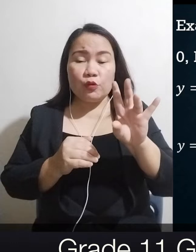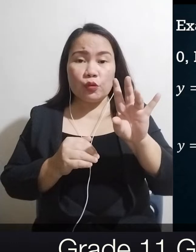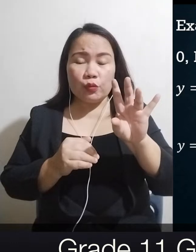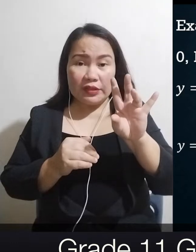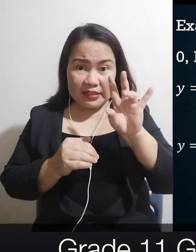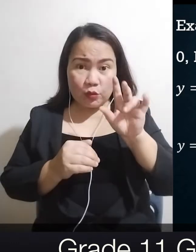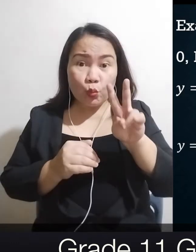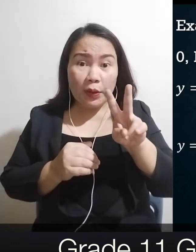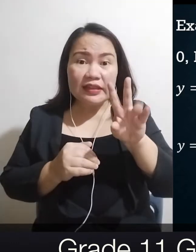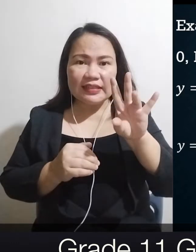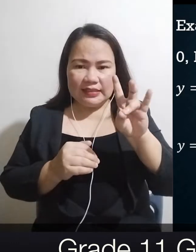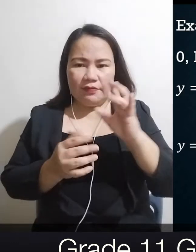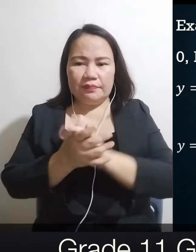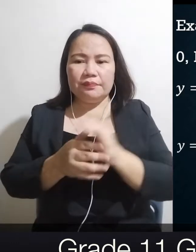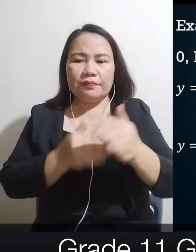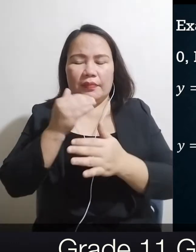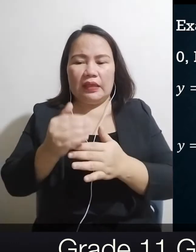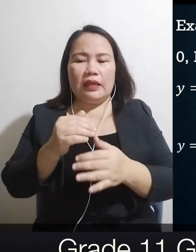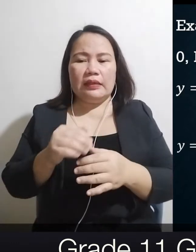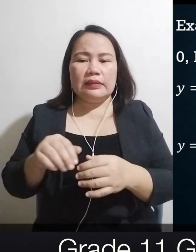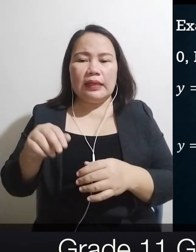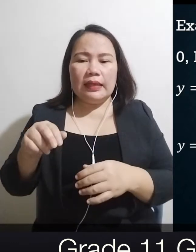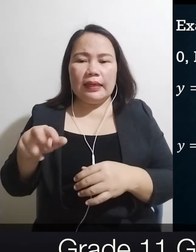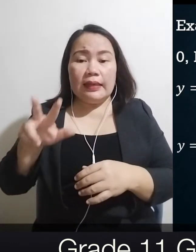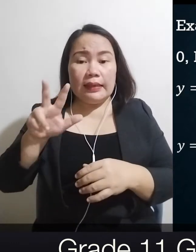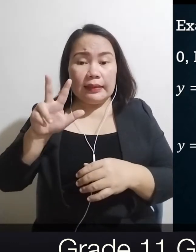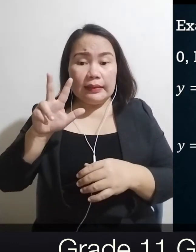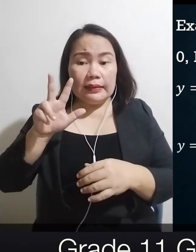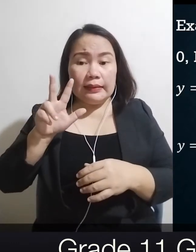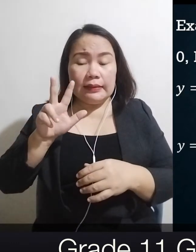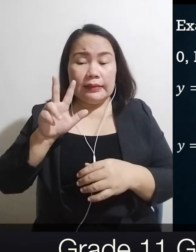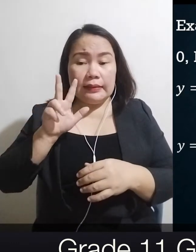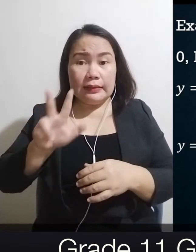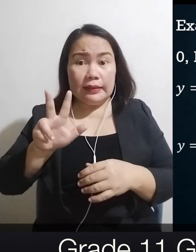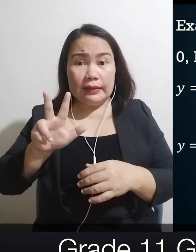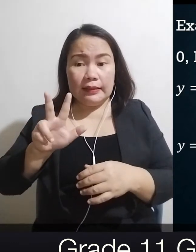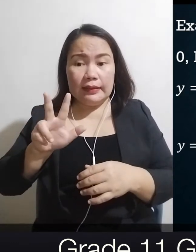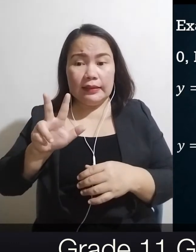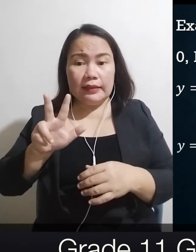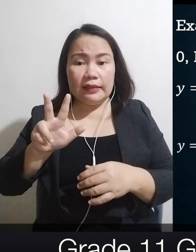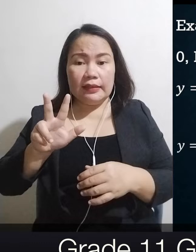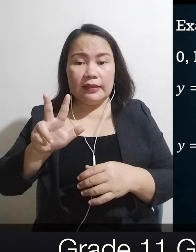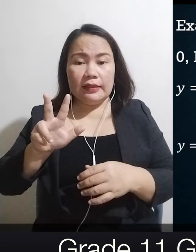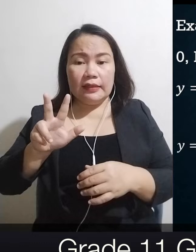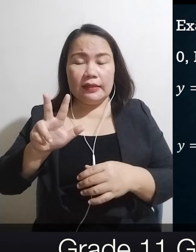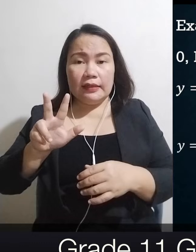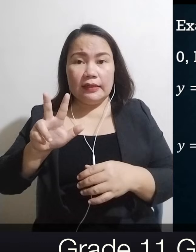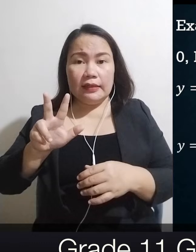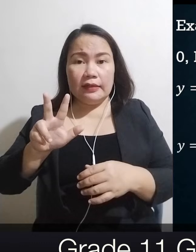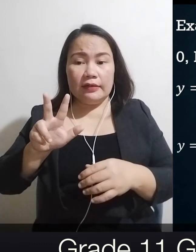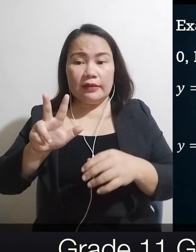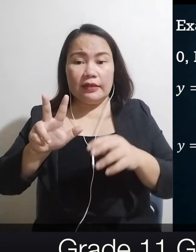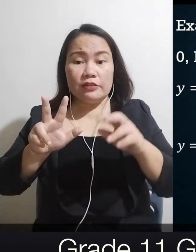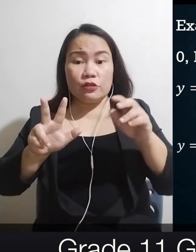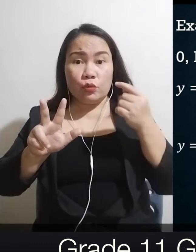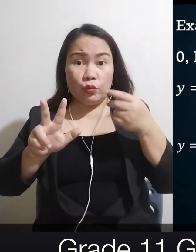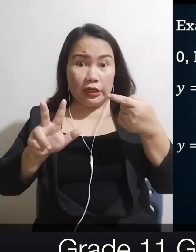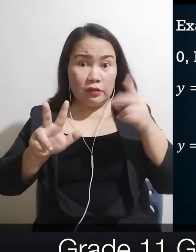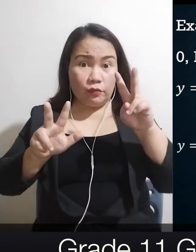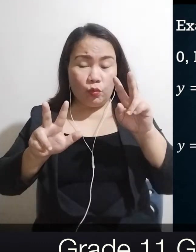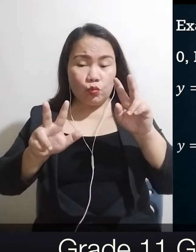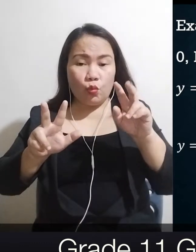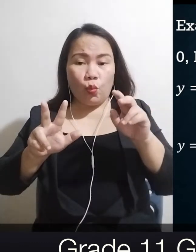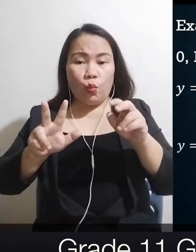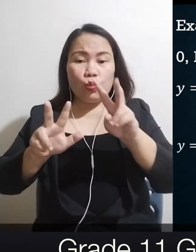So, 3 raised to negative, 1/3 raised to negative 1, get the reciprocal, and 3 raised to 1, that is 1.